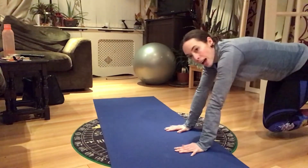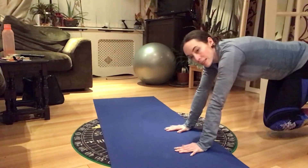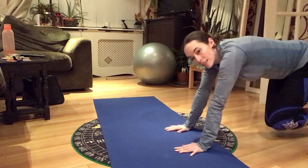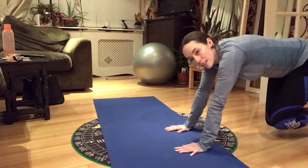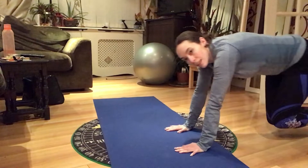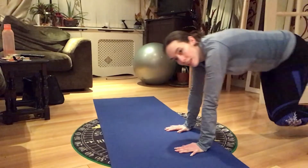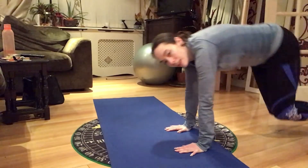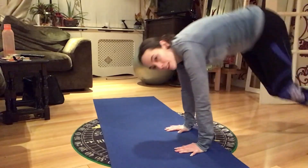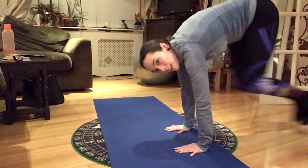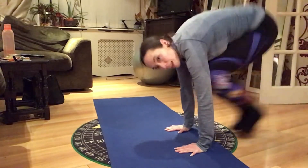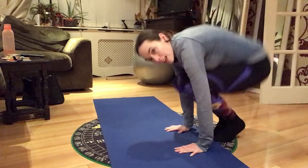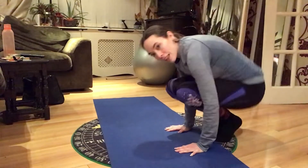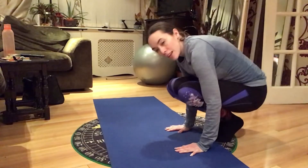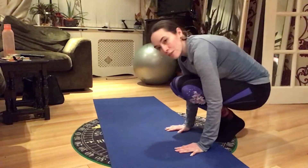Hands, and then feet.